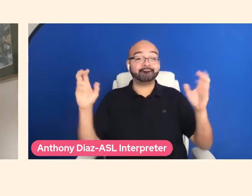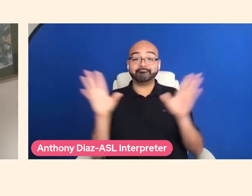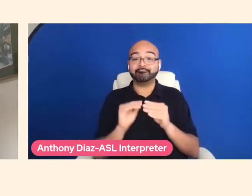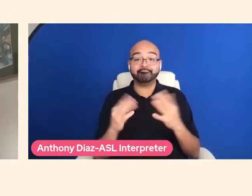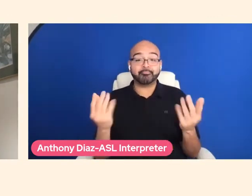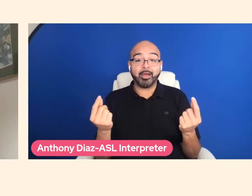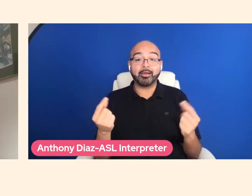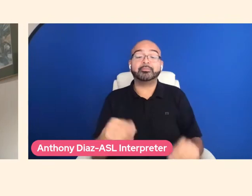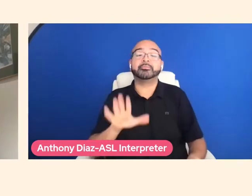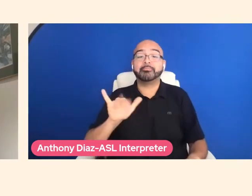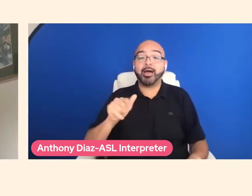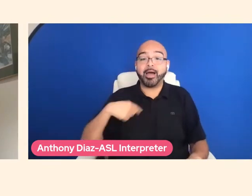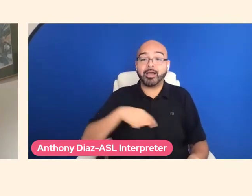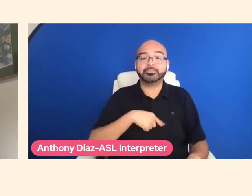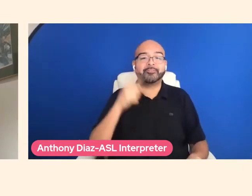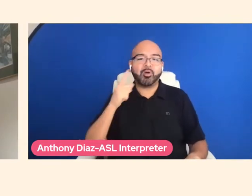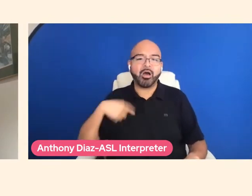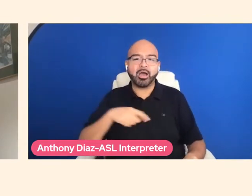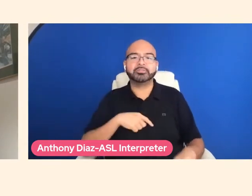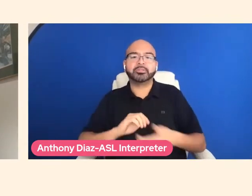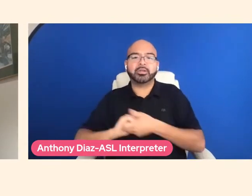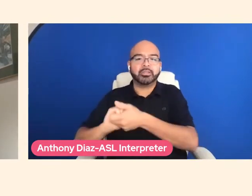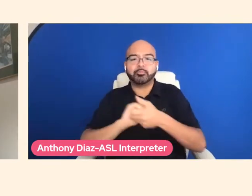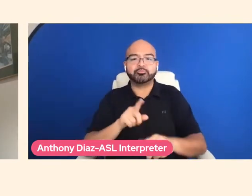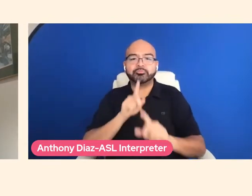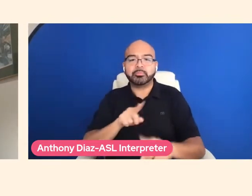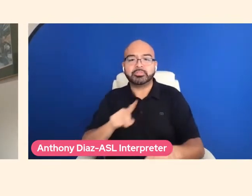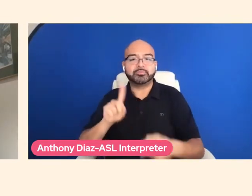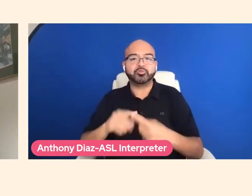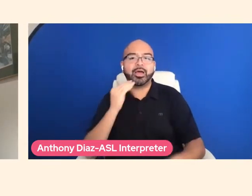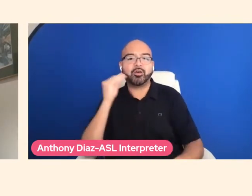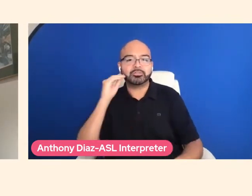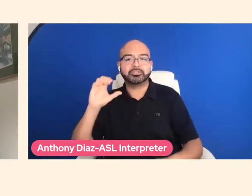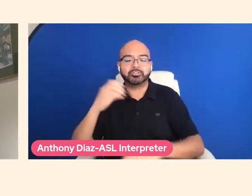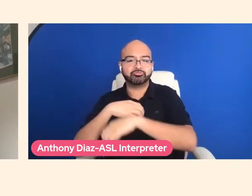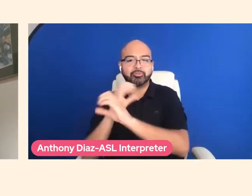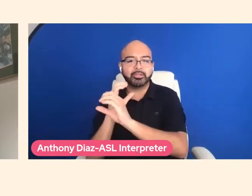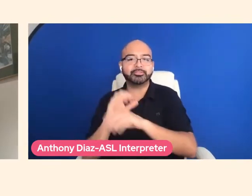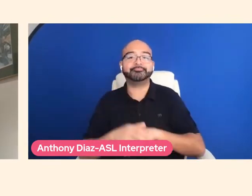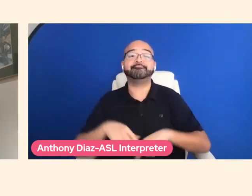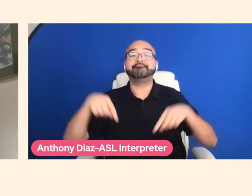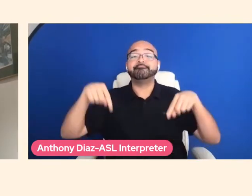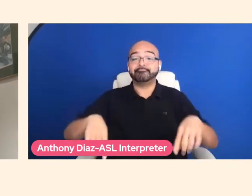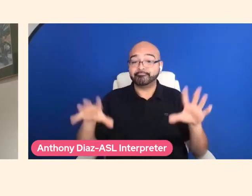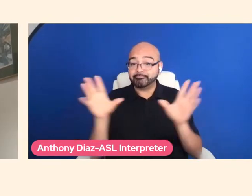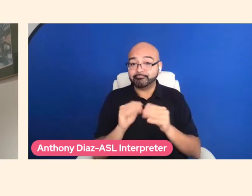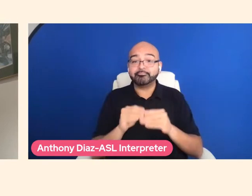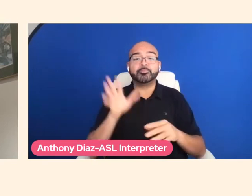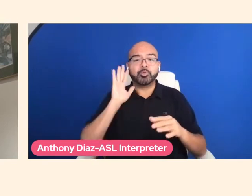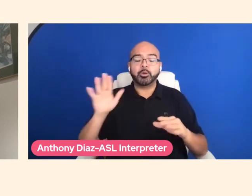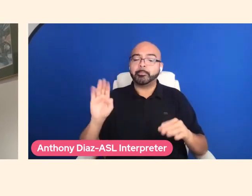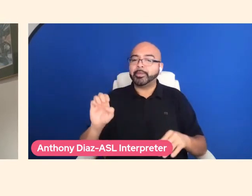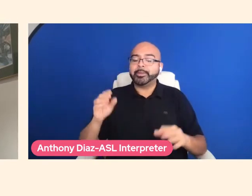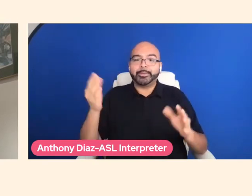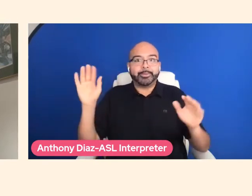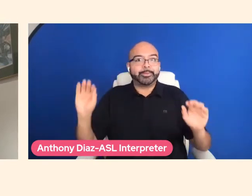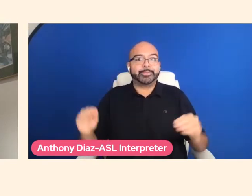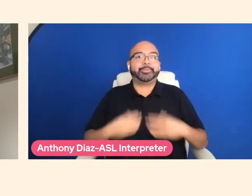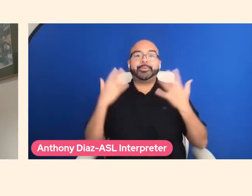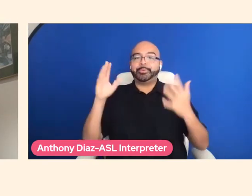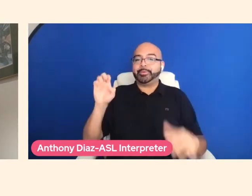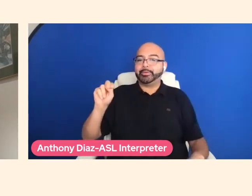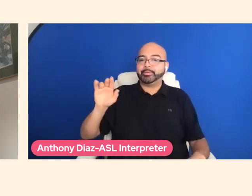Us, Collaborative Responses to Housing Crises. This session promises to be enlightening, shedding light on the mutual